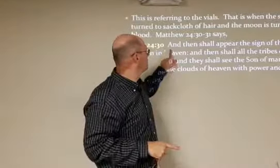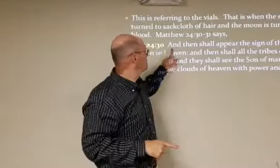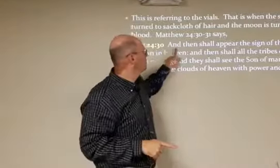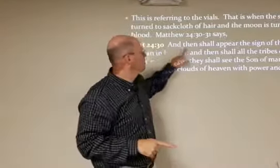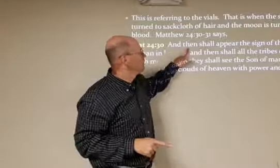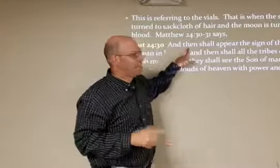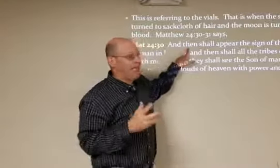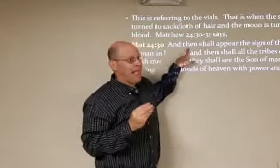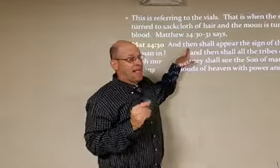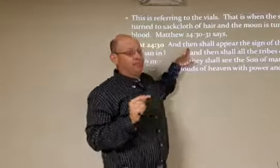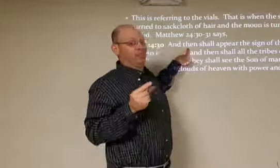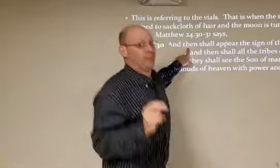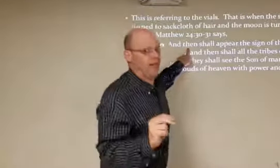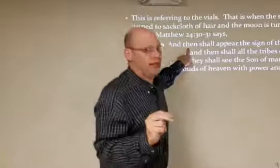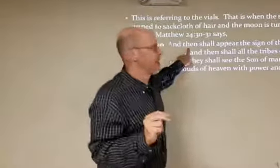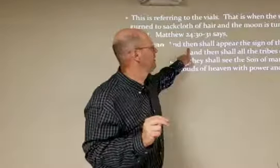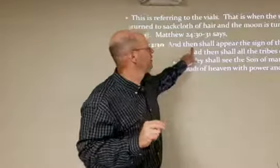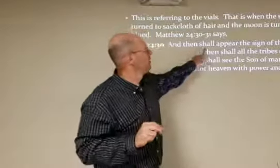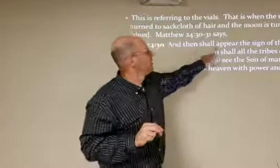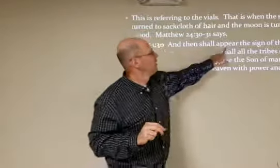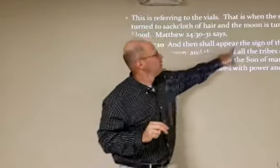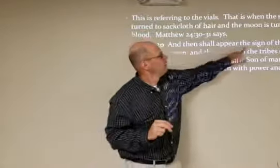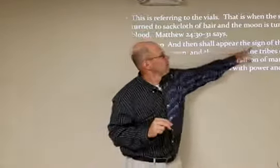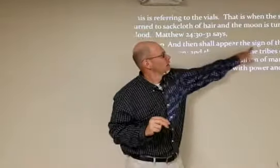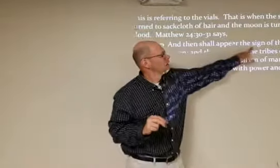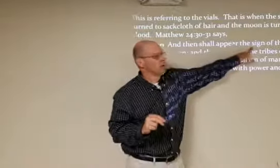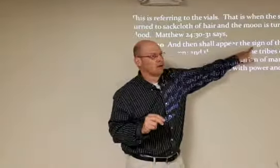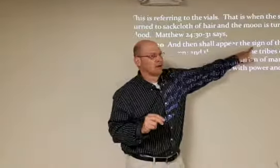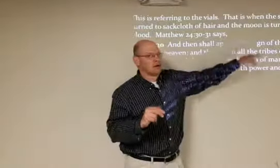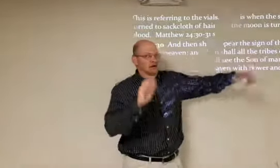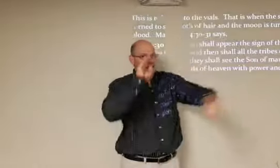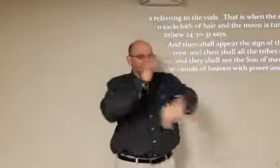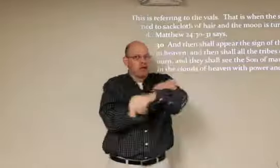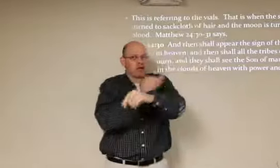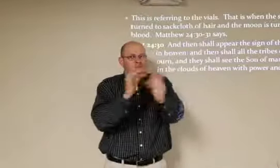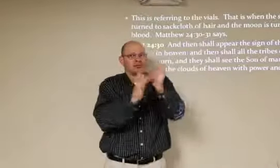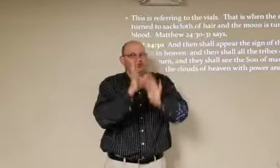Then it goes to scripture. And then shall appear the sign